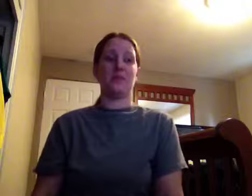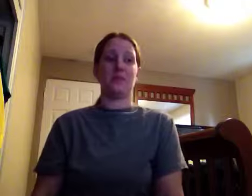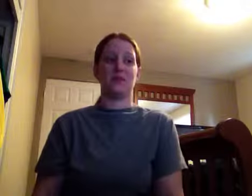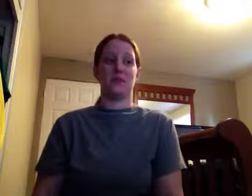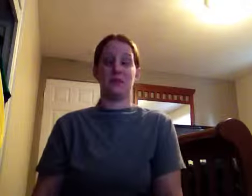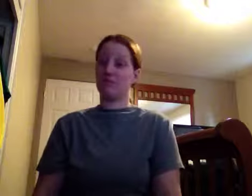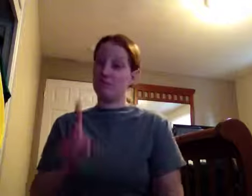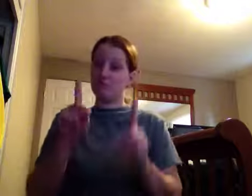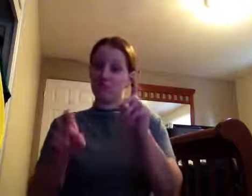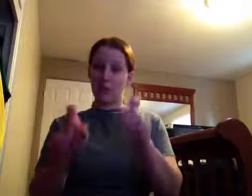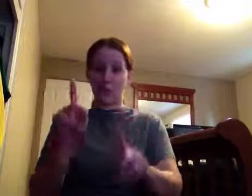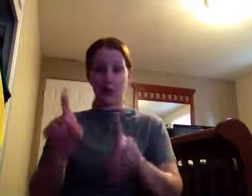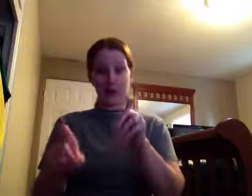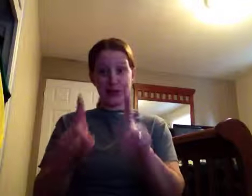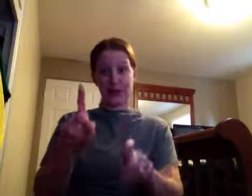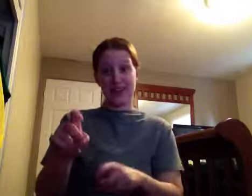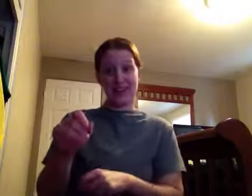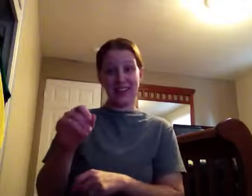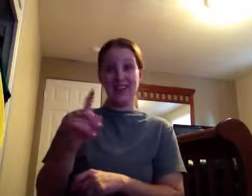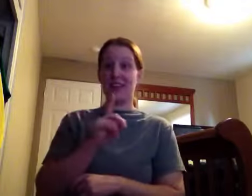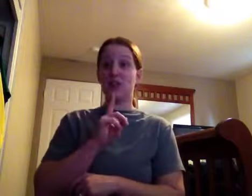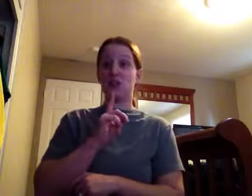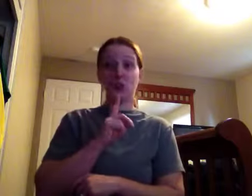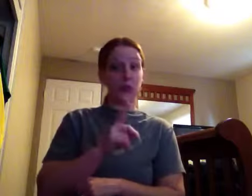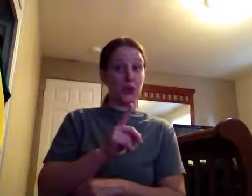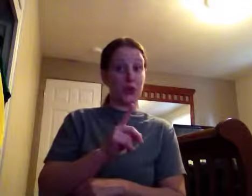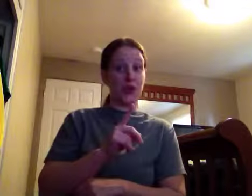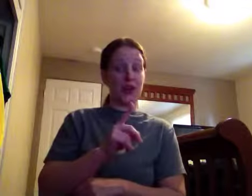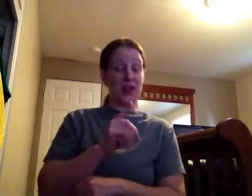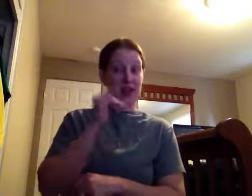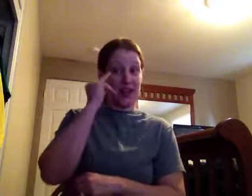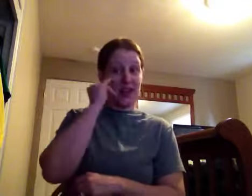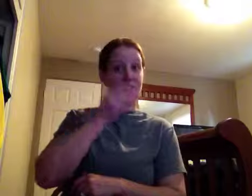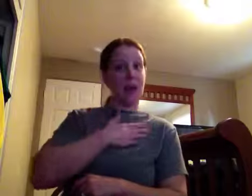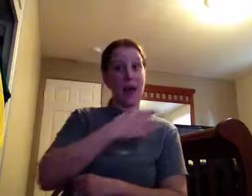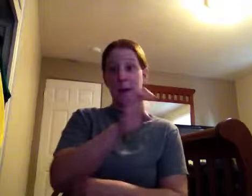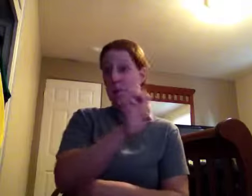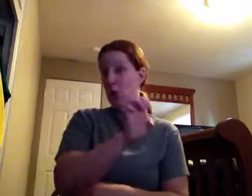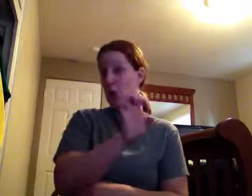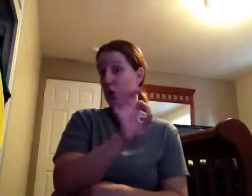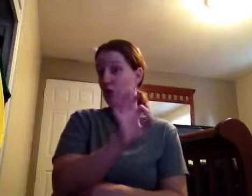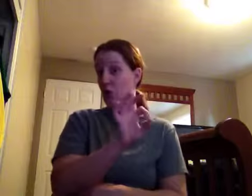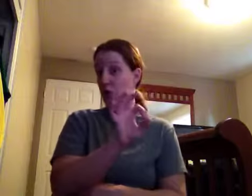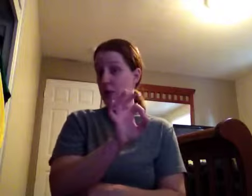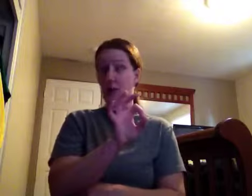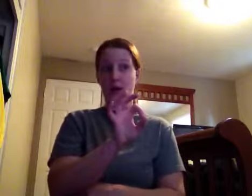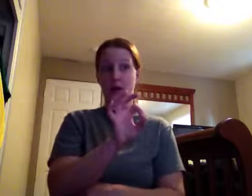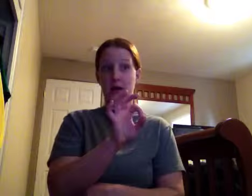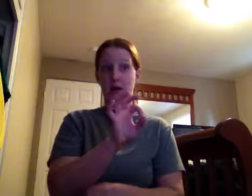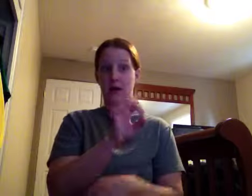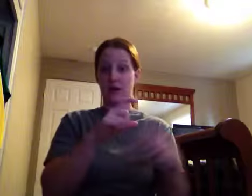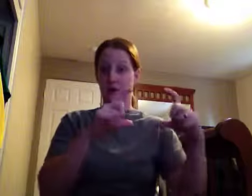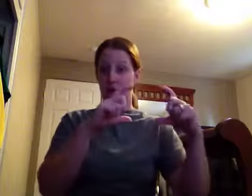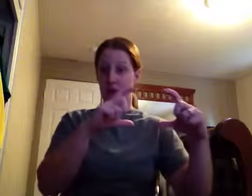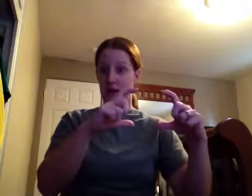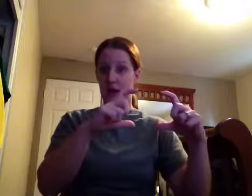ask you a question. Is this true? If this is my empirical formula, is this a possible compound that could fit?